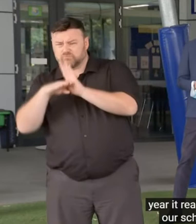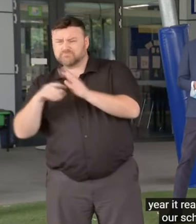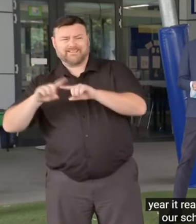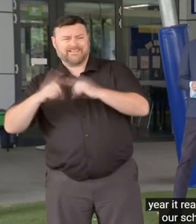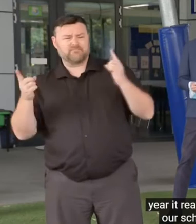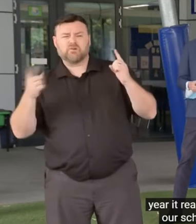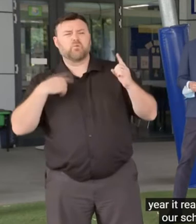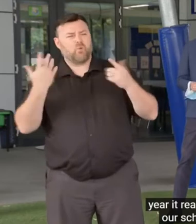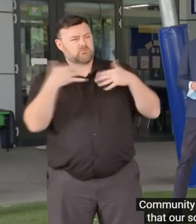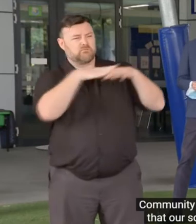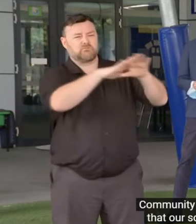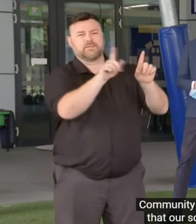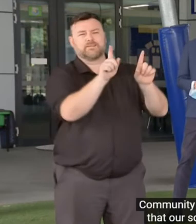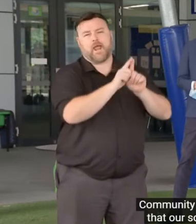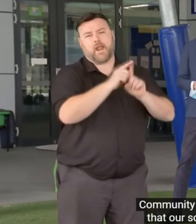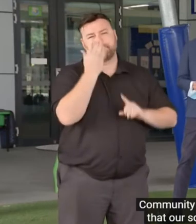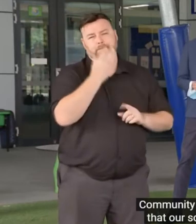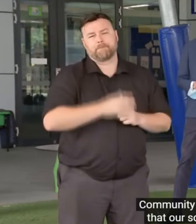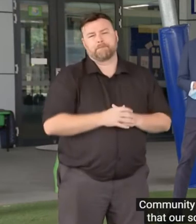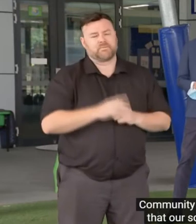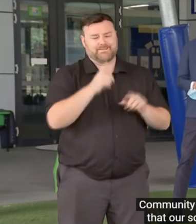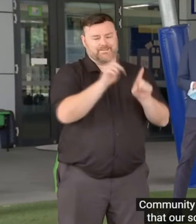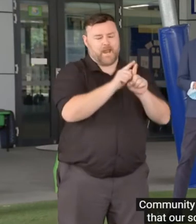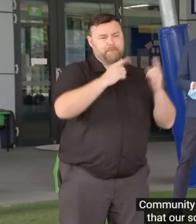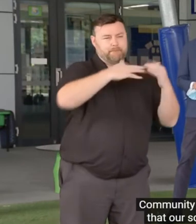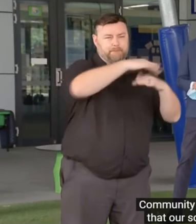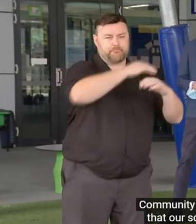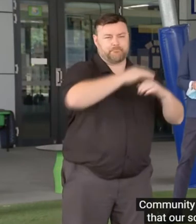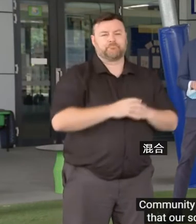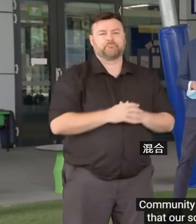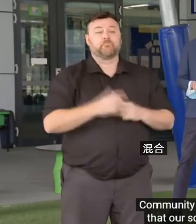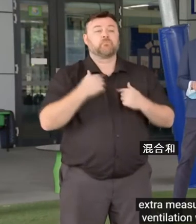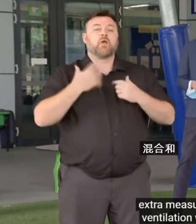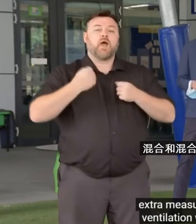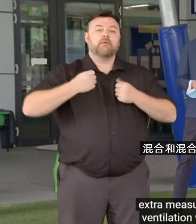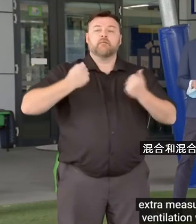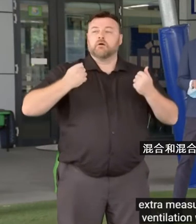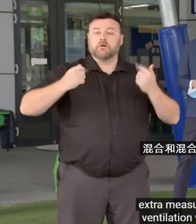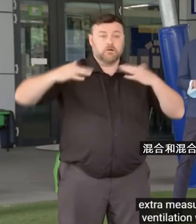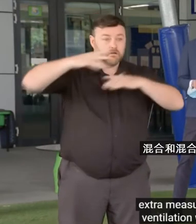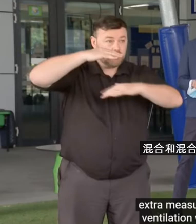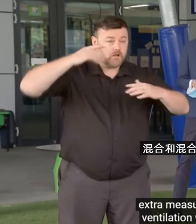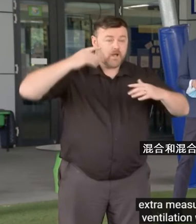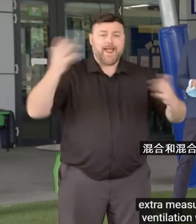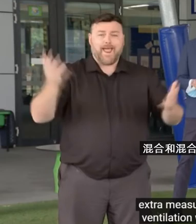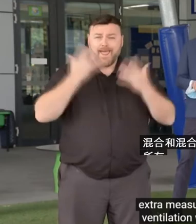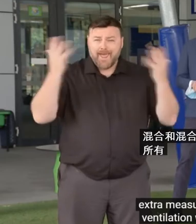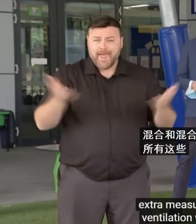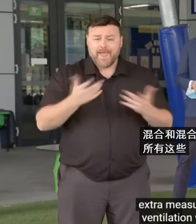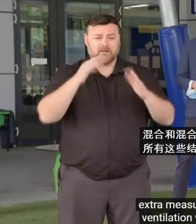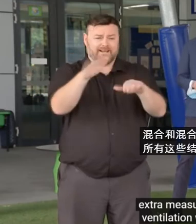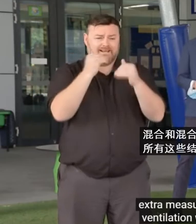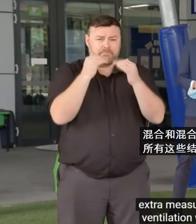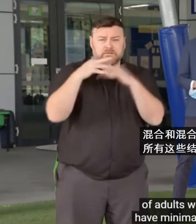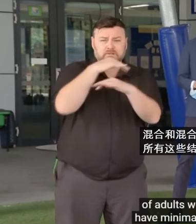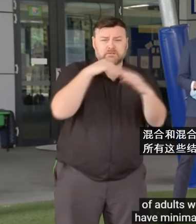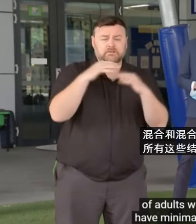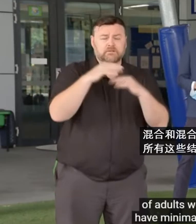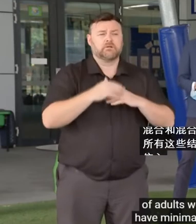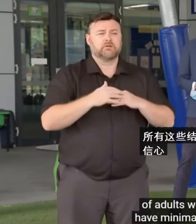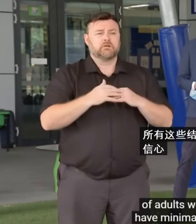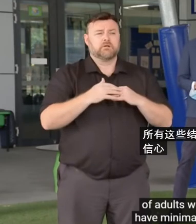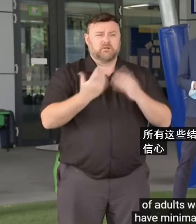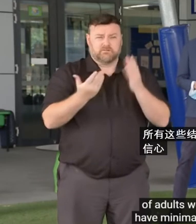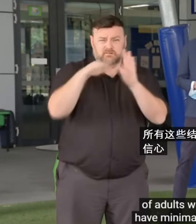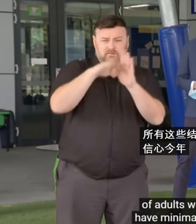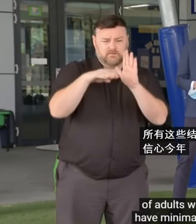in place. We have ventilation, we have vaccination of adults, we have cohorting, we have minimal mixing and mingling. So all of that combined gives